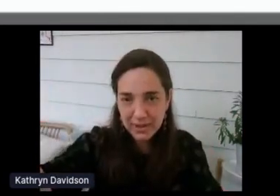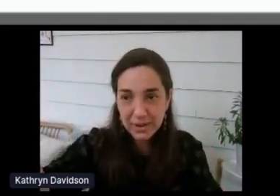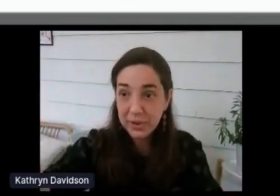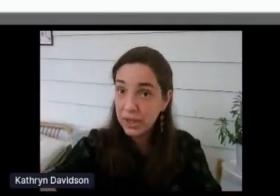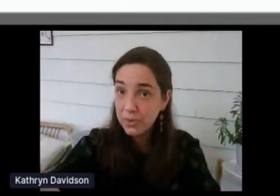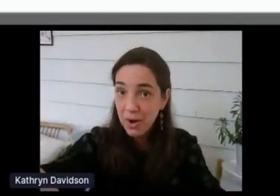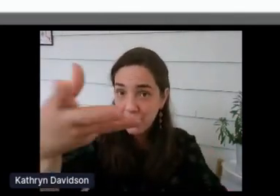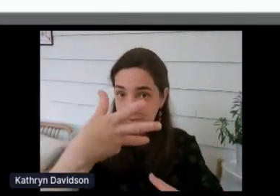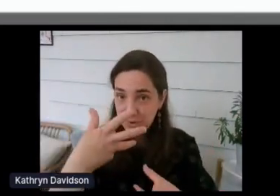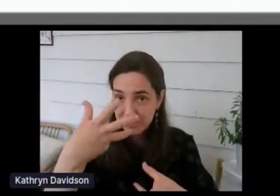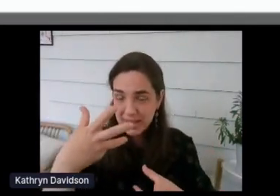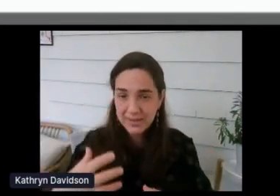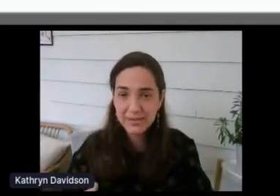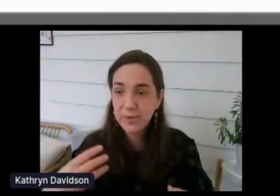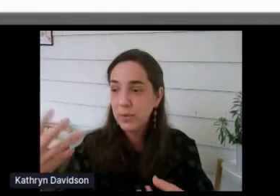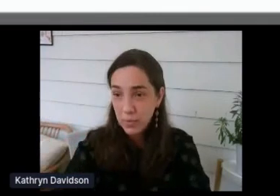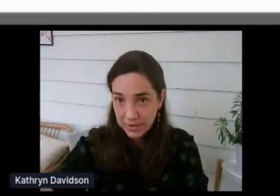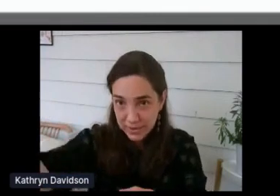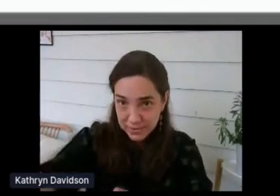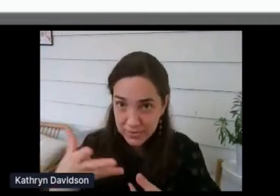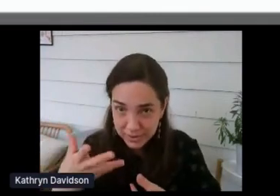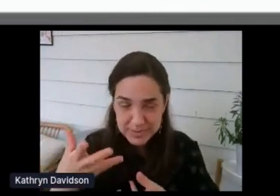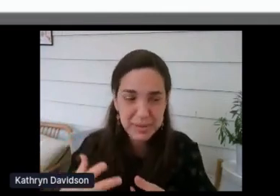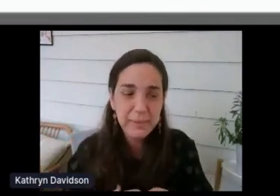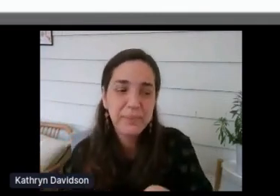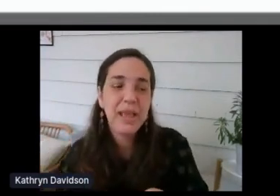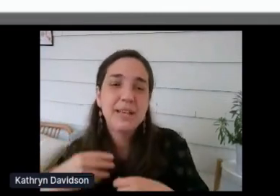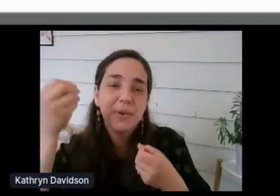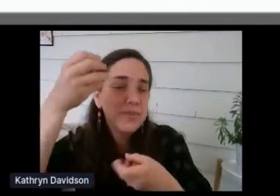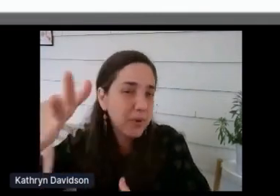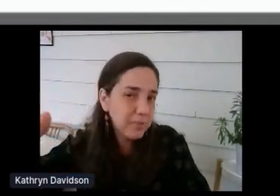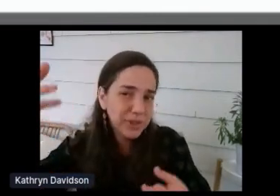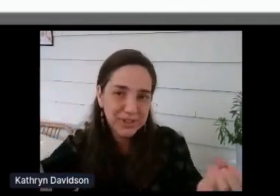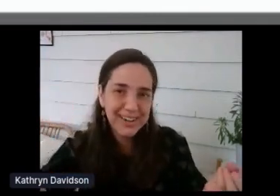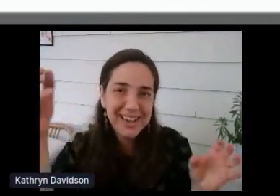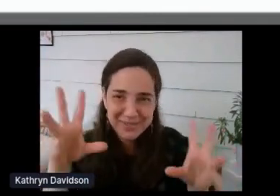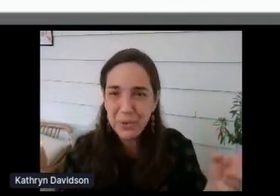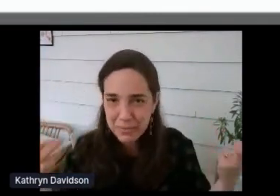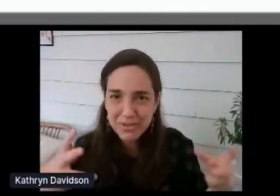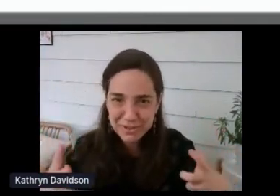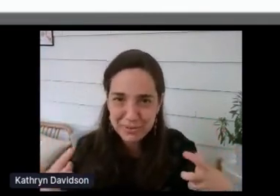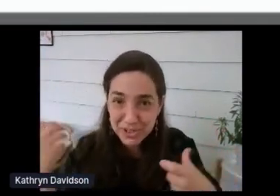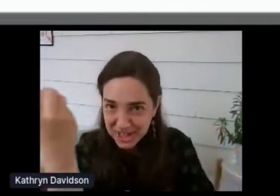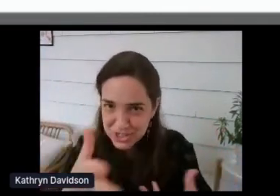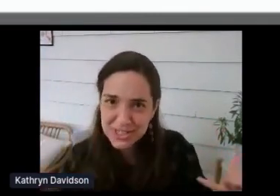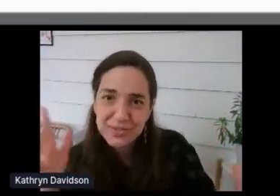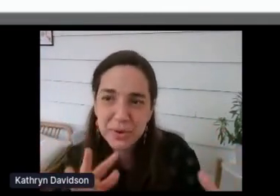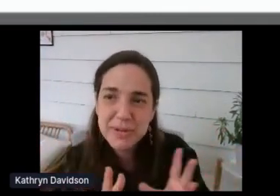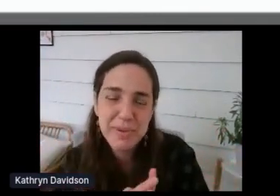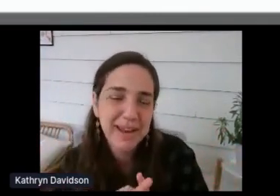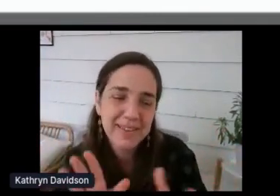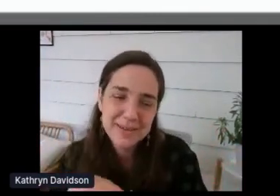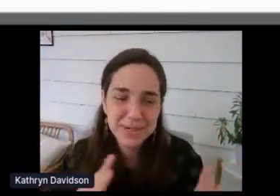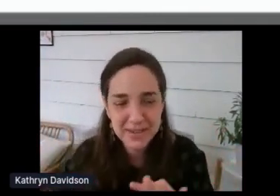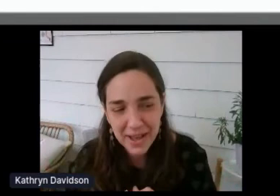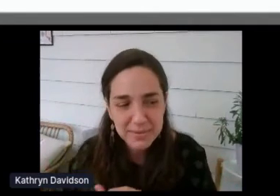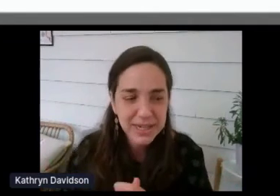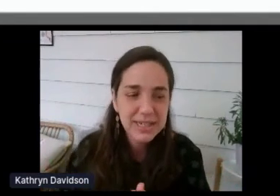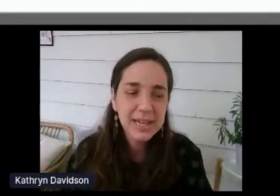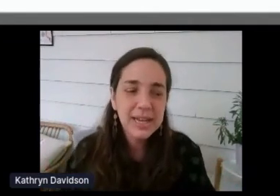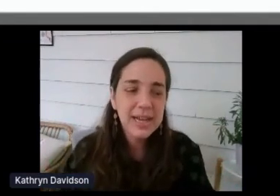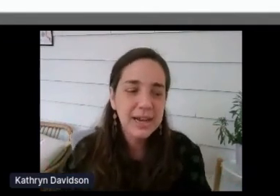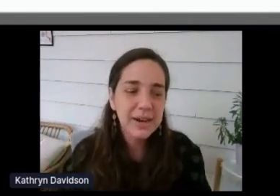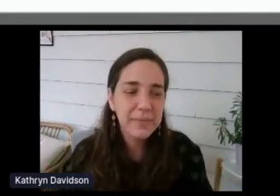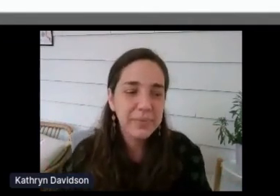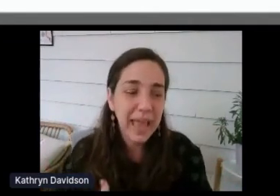you broadly, or like you all inform me, or one of you informs me. So inform inform, the verb changes its form depending on the subject and the